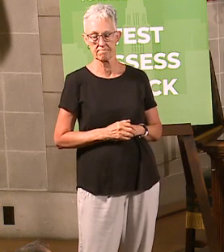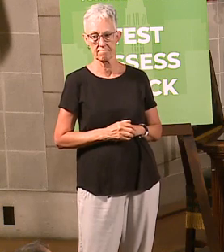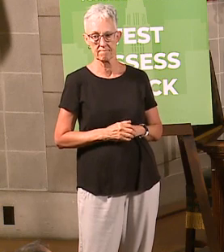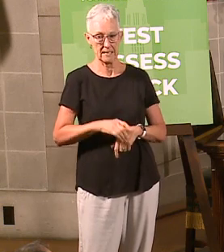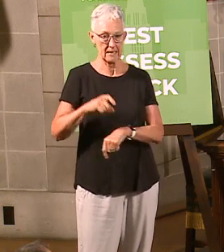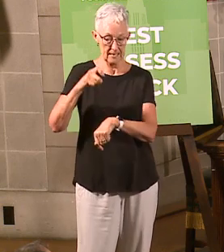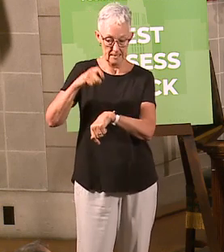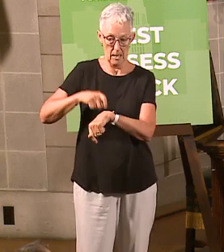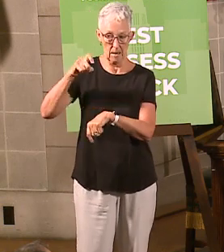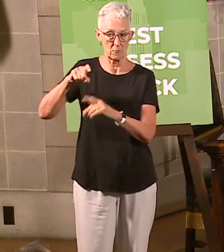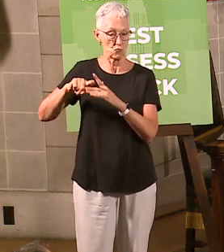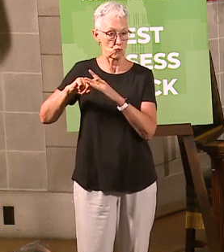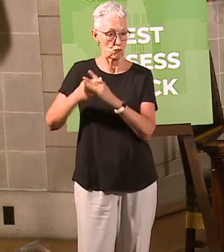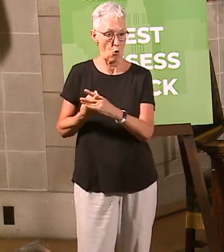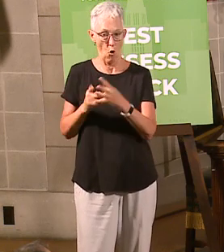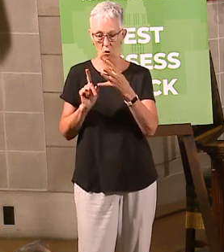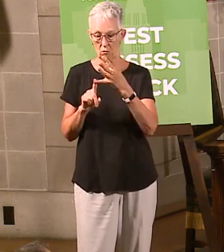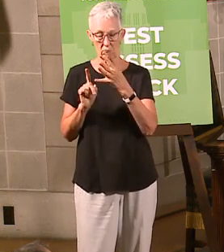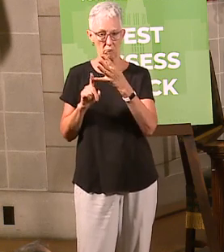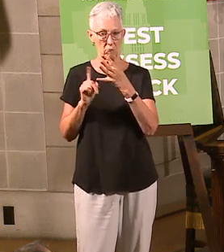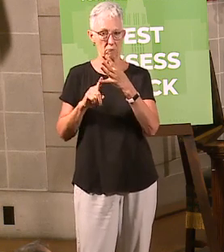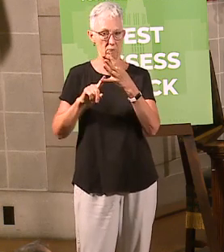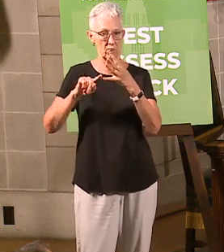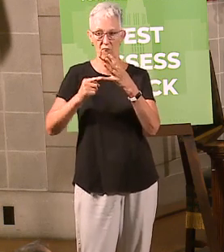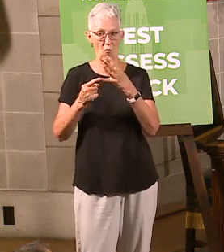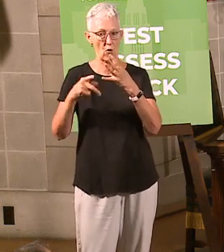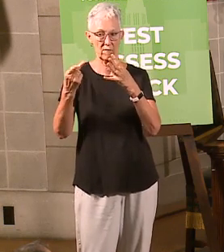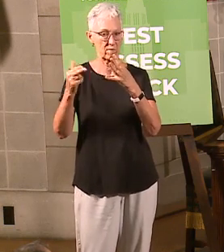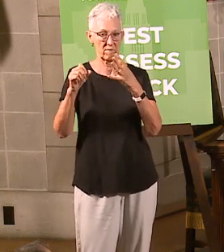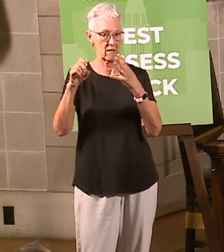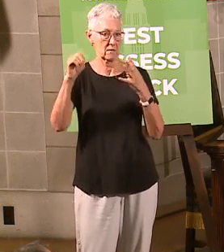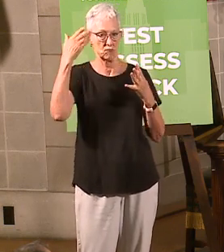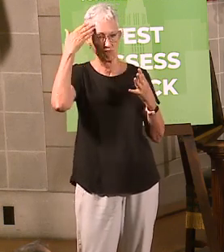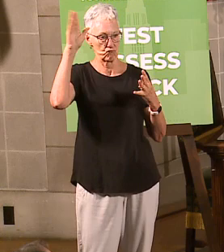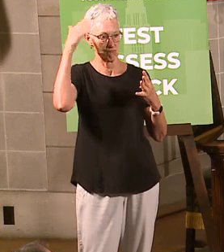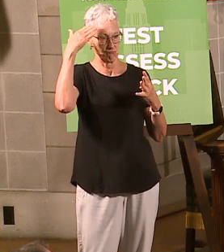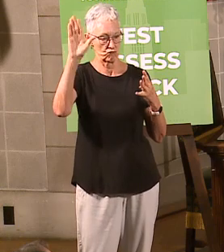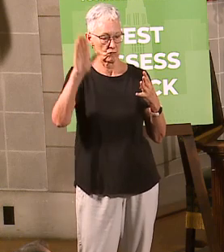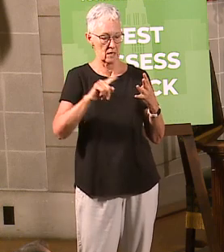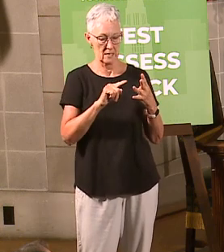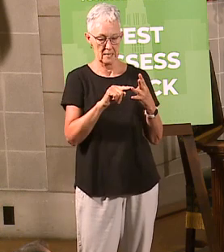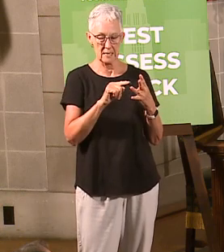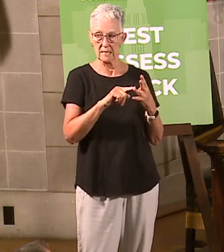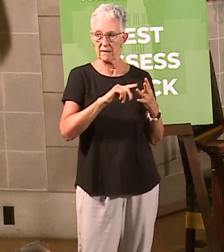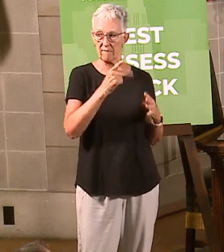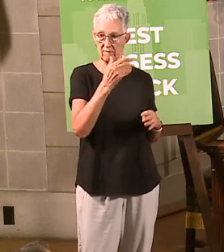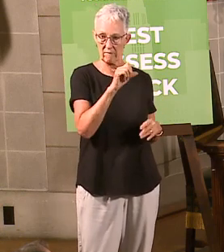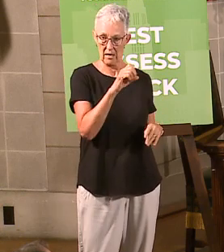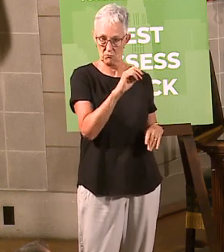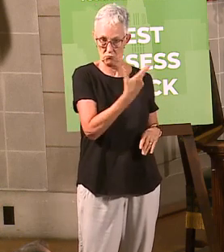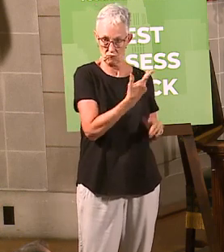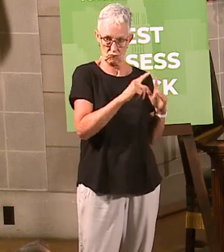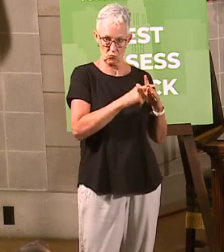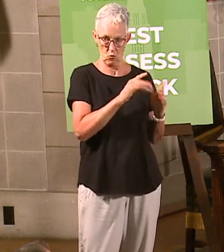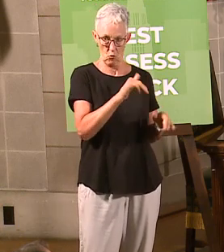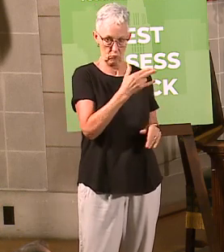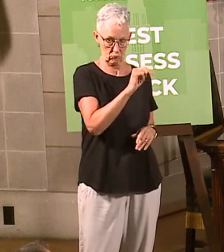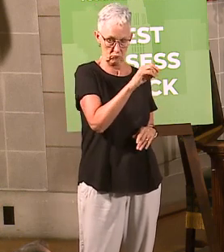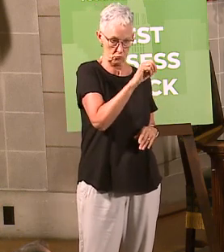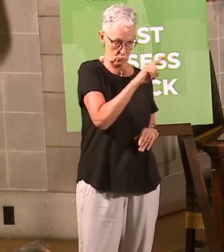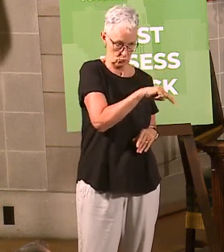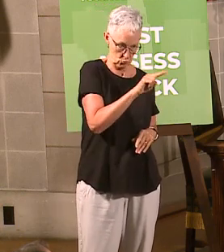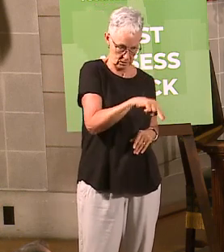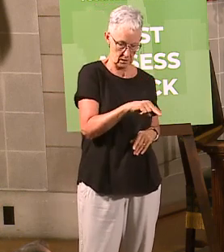don't know that yet. So we're going to roll out phase 3 here, June 22nd. We're going to continue to monitor our hospital